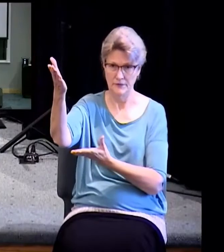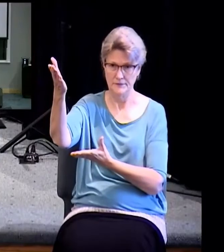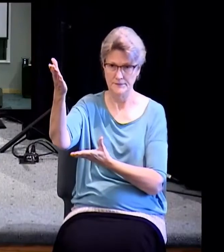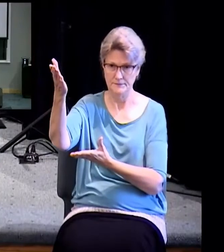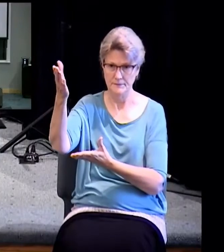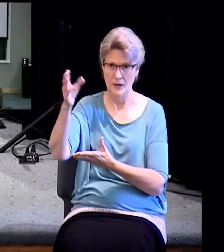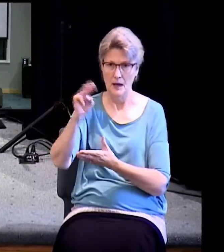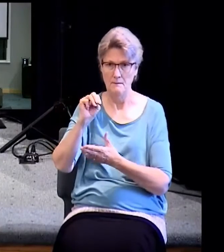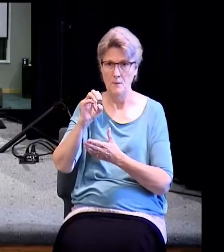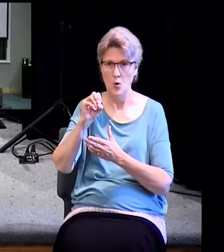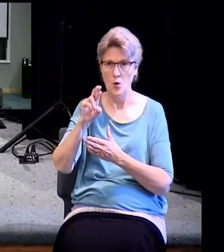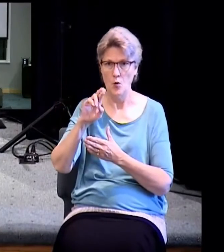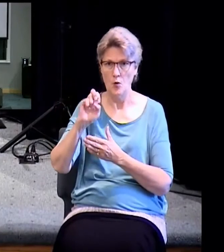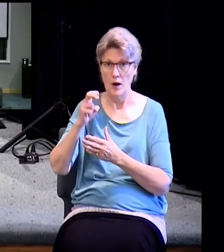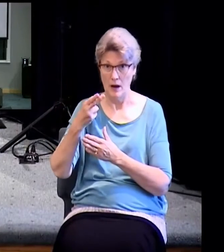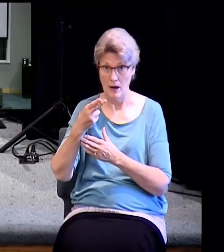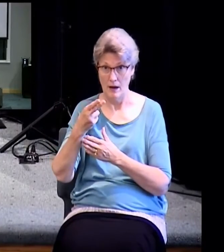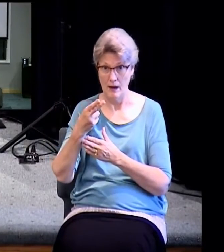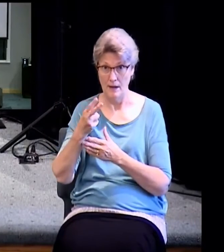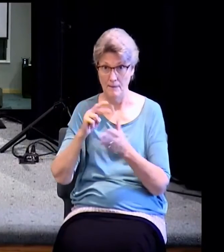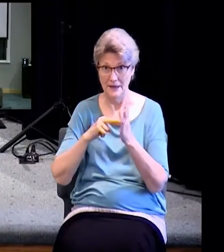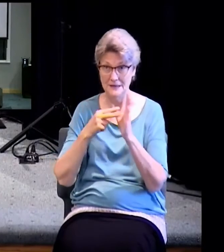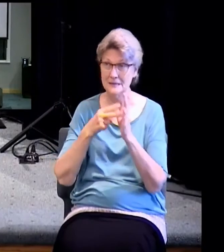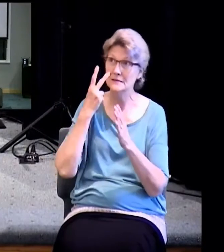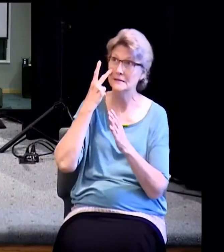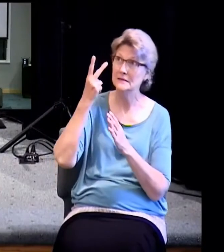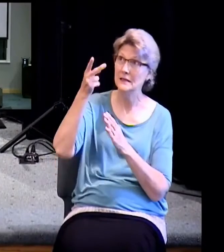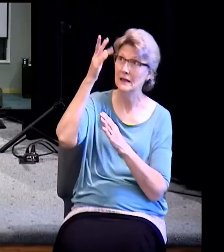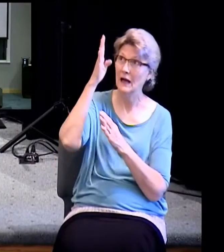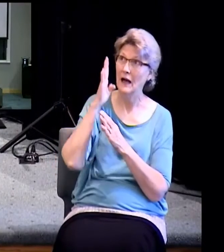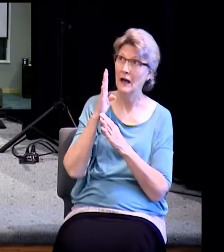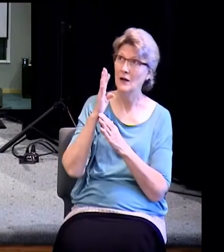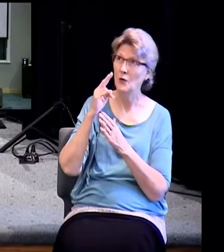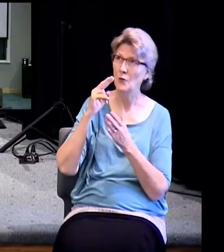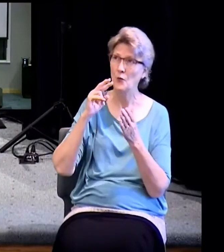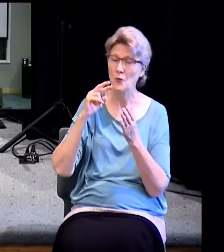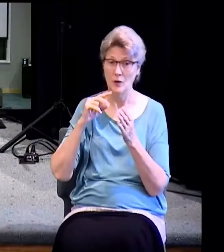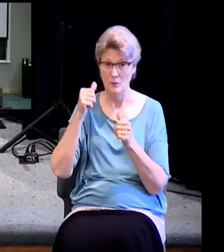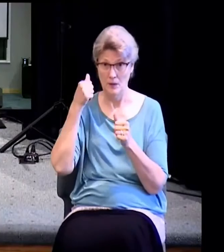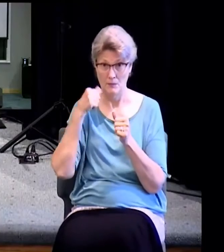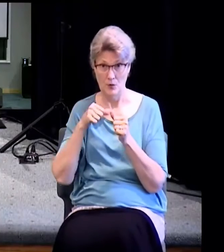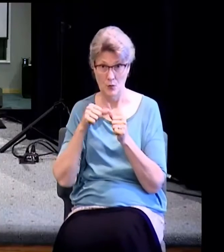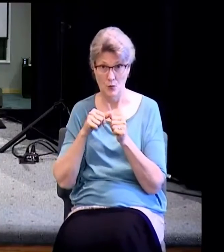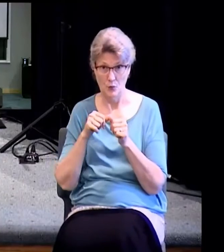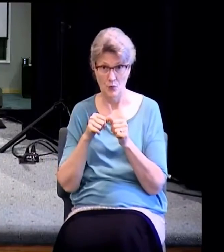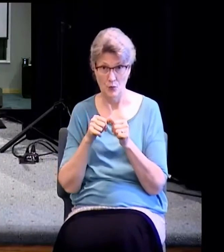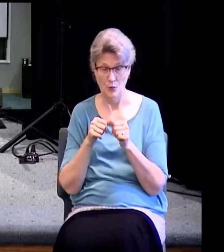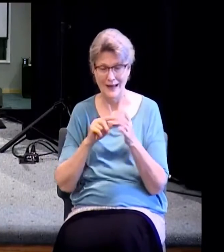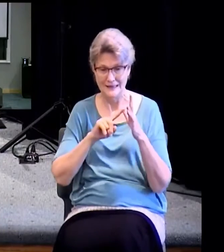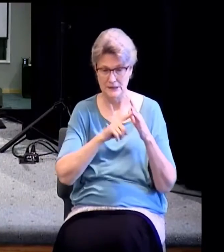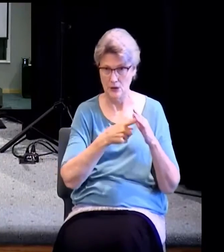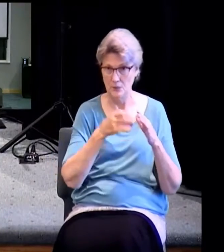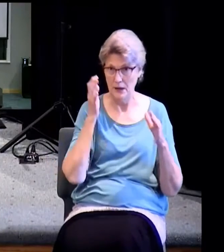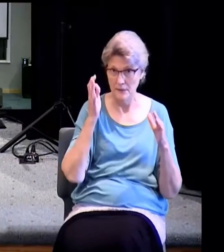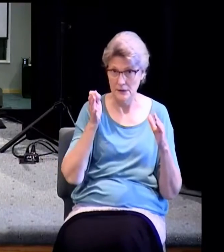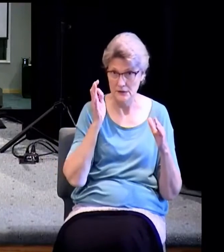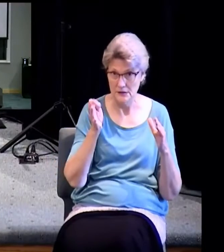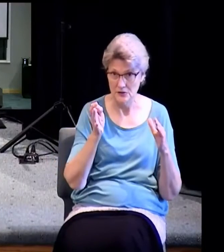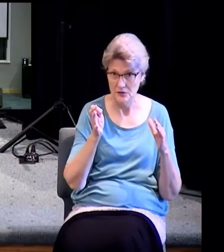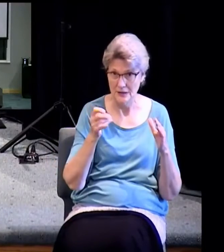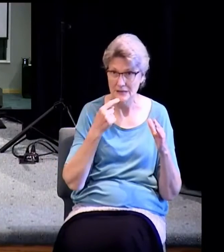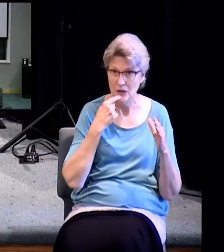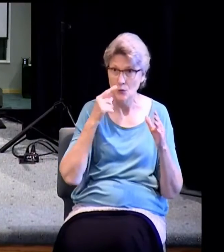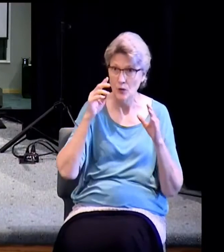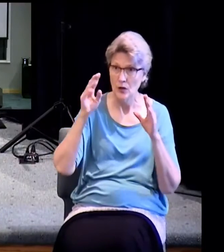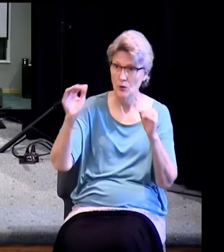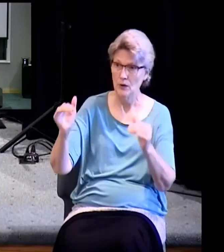Yet Moriah means to see God. Remember when I opened this morning, he said, when you